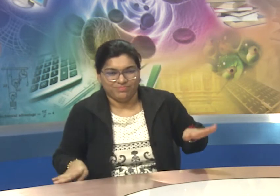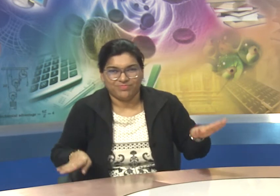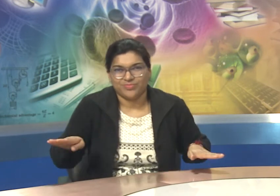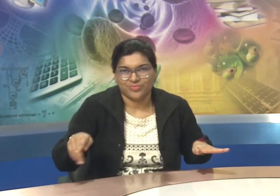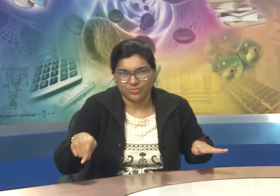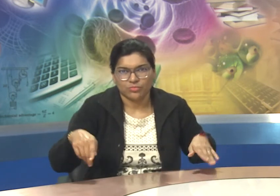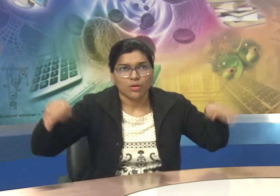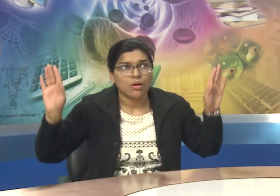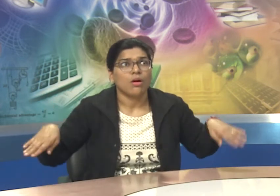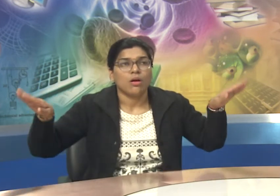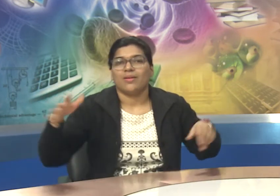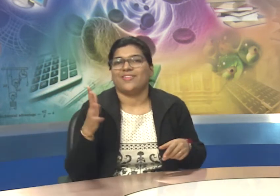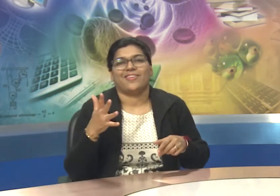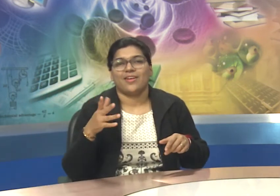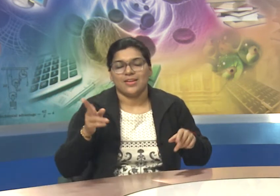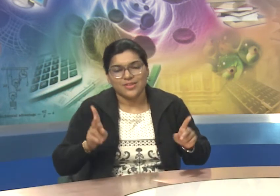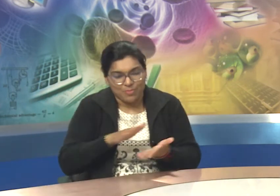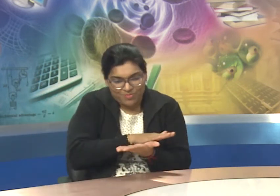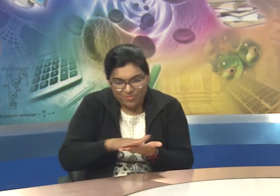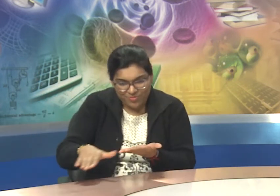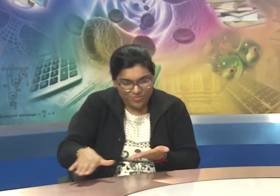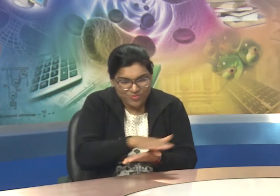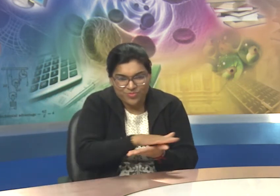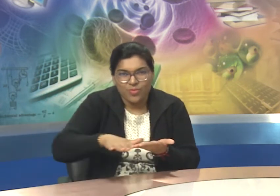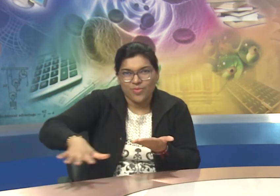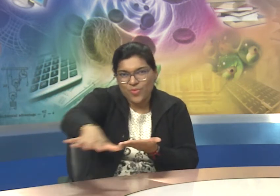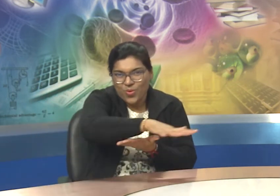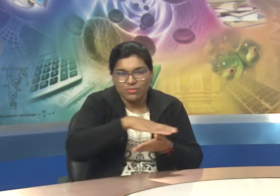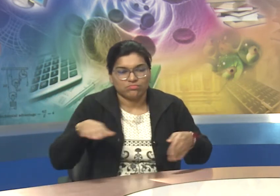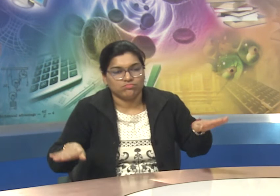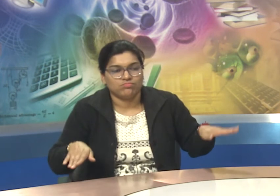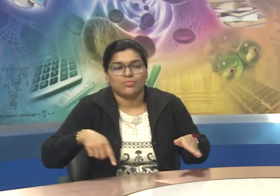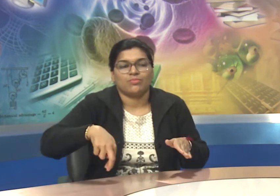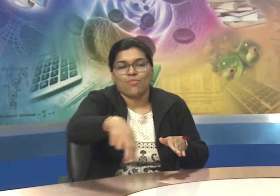miles and others like penguin